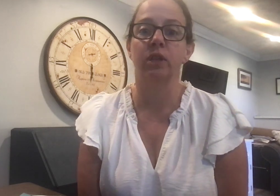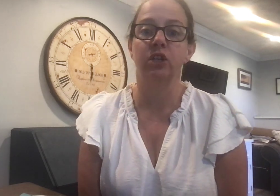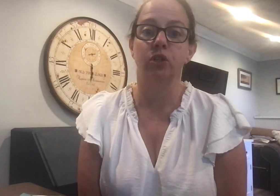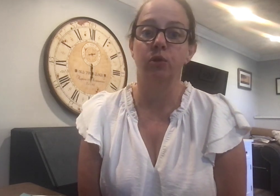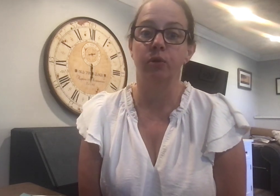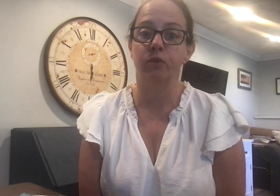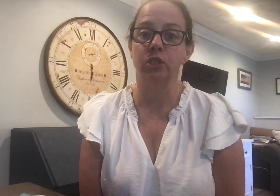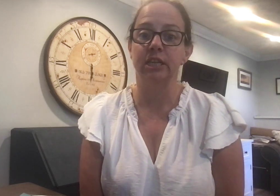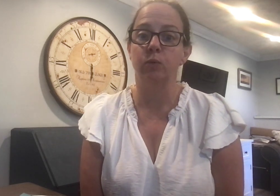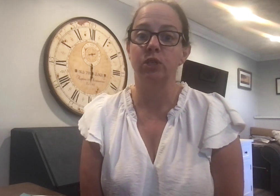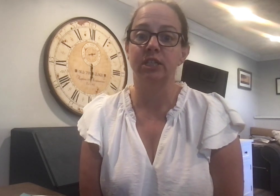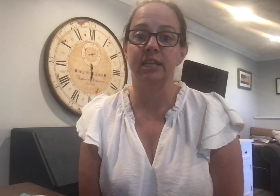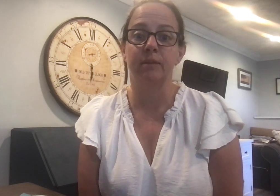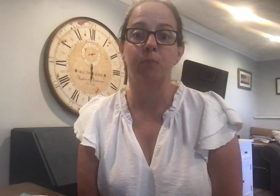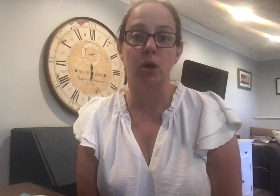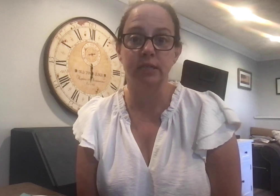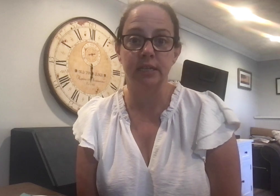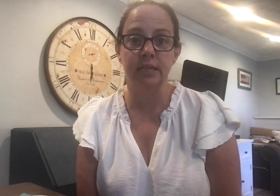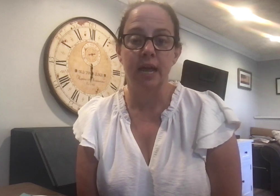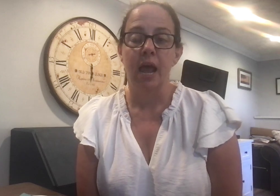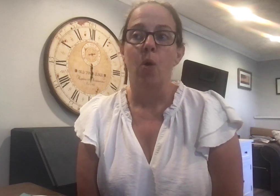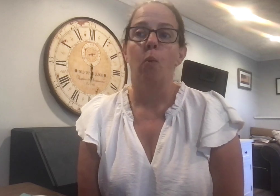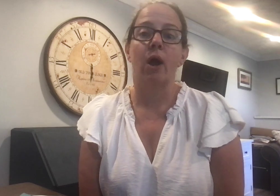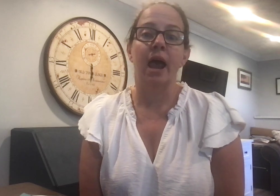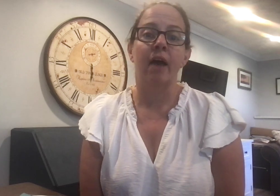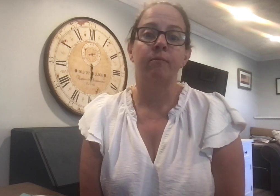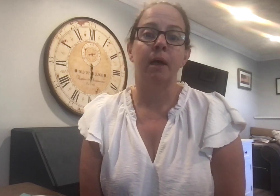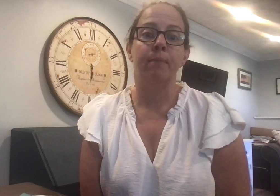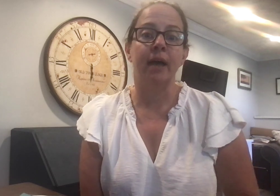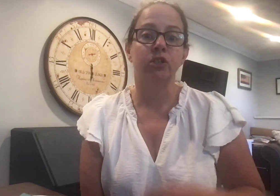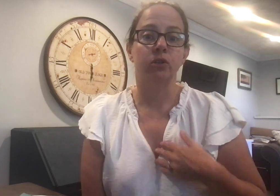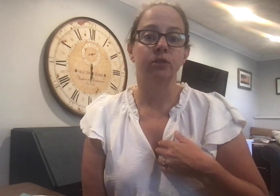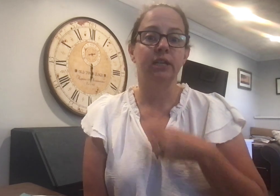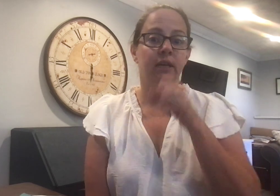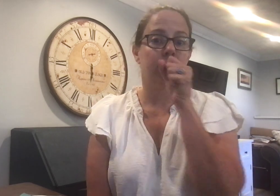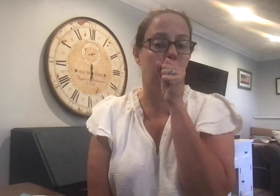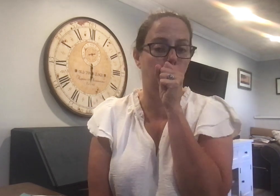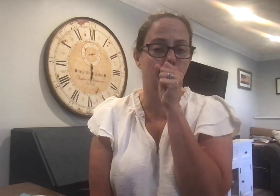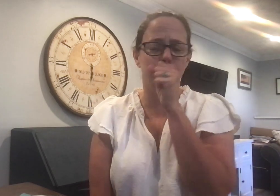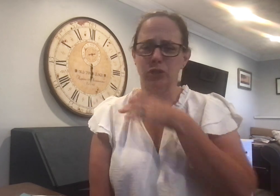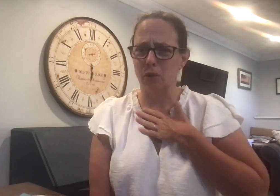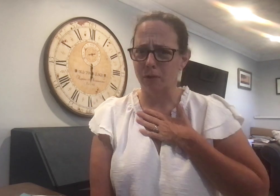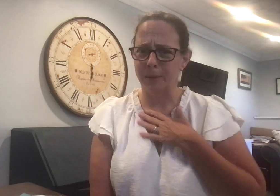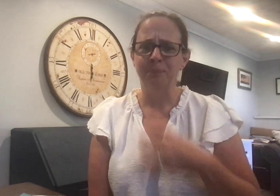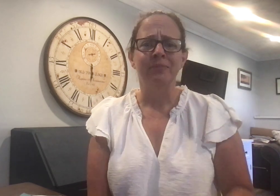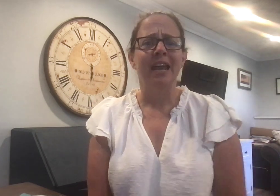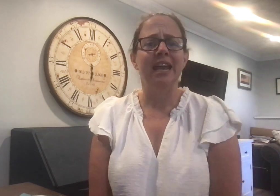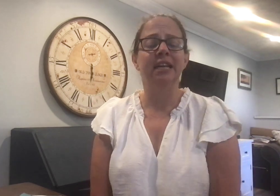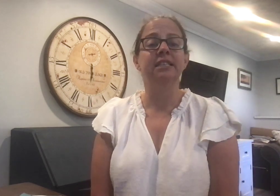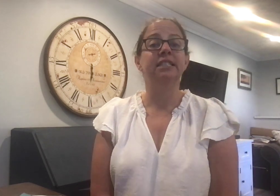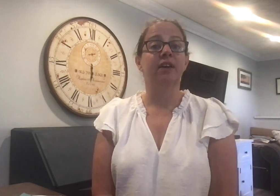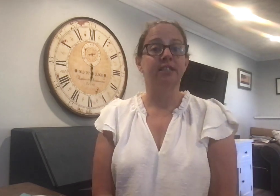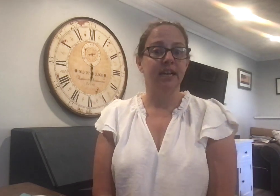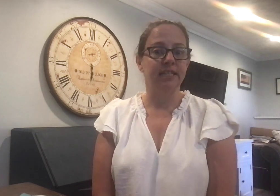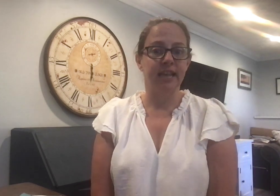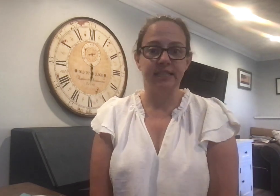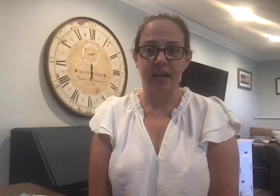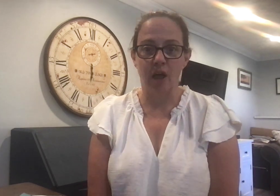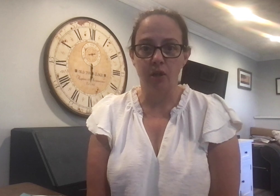Northeastern University, which is in Boston, where I have my bachelor's in, in deaf studies and